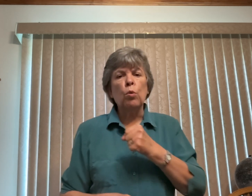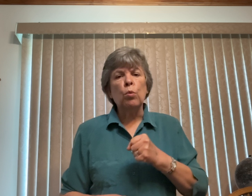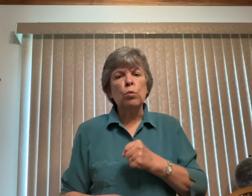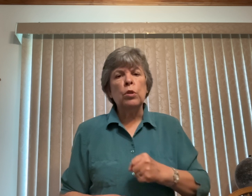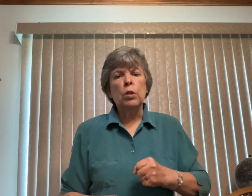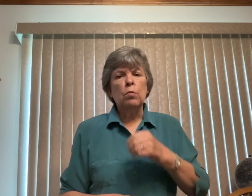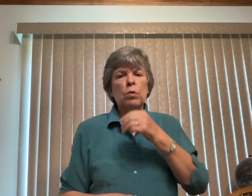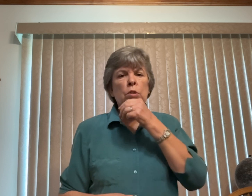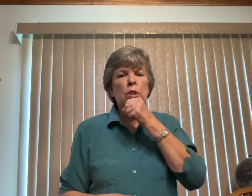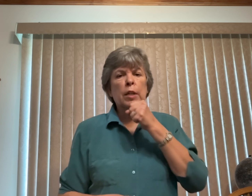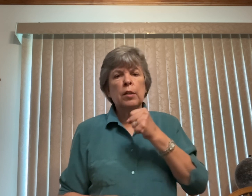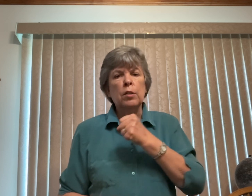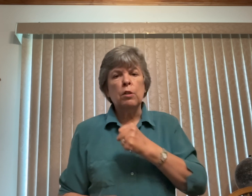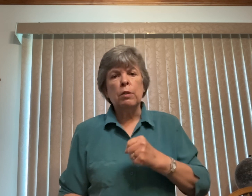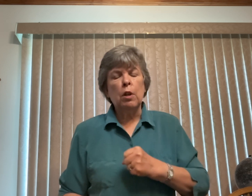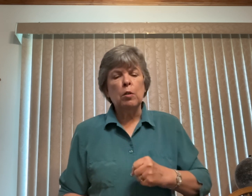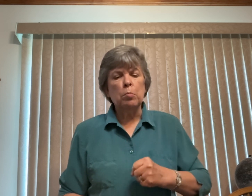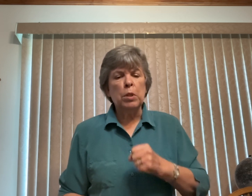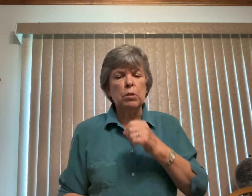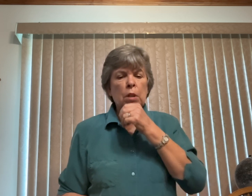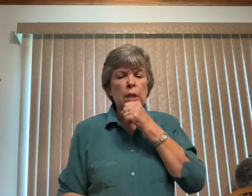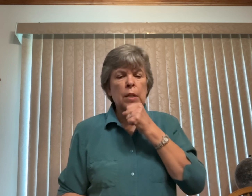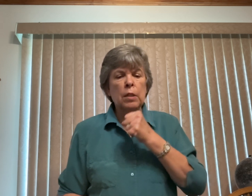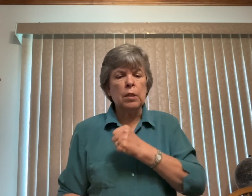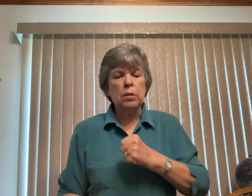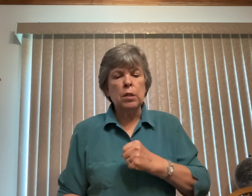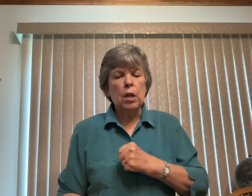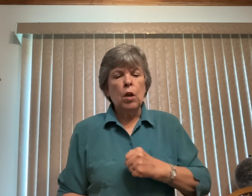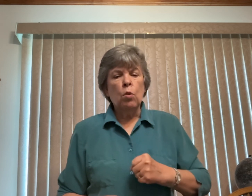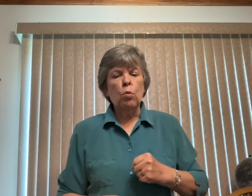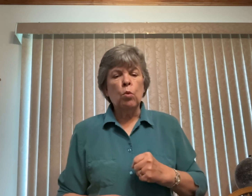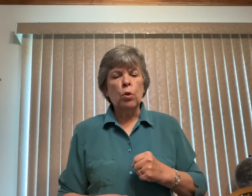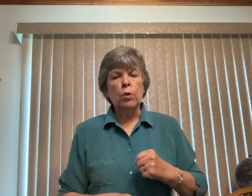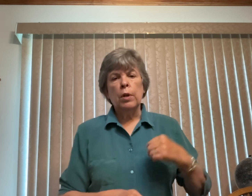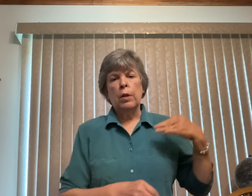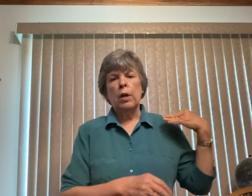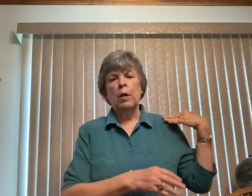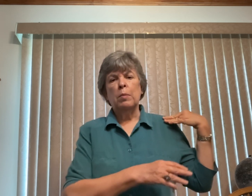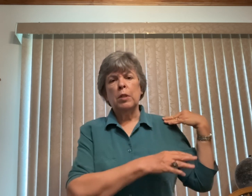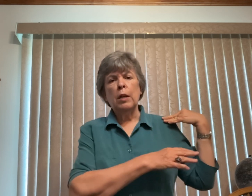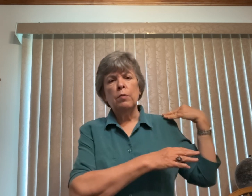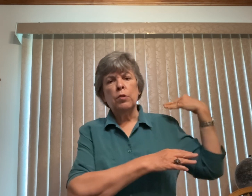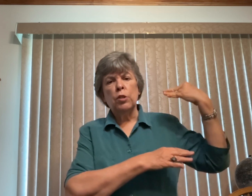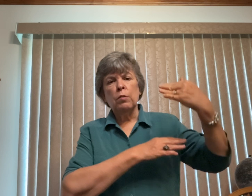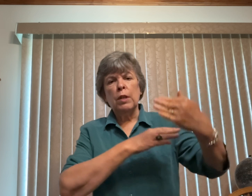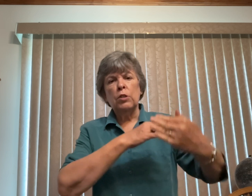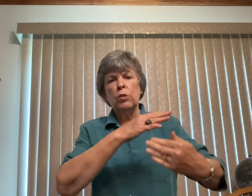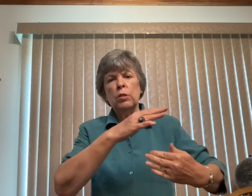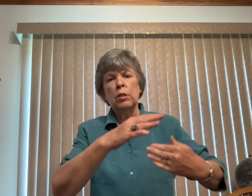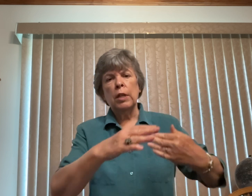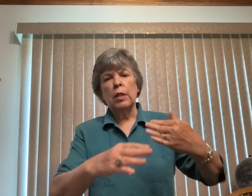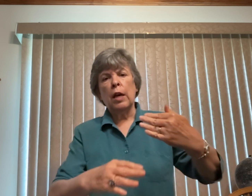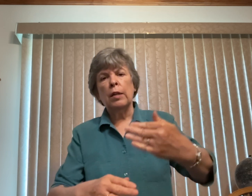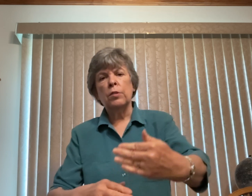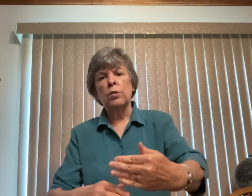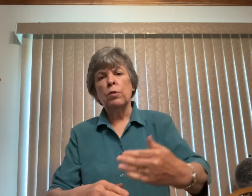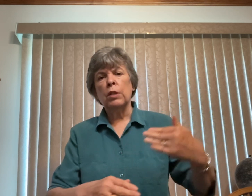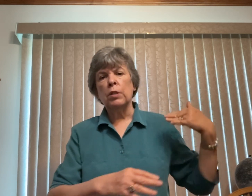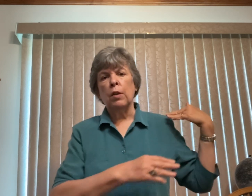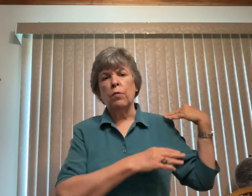old, which is like, you know, a long beard like this, or the sign for generation is like that. So that's like